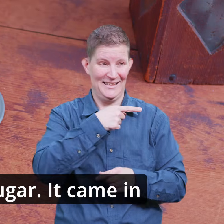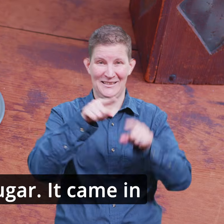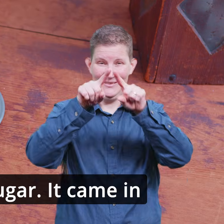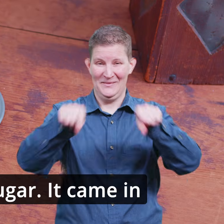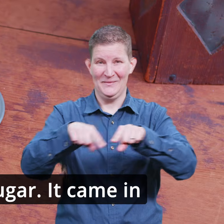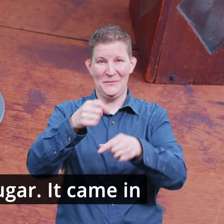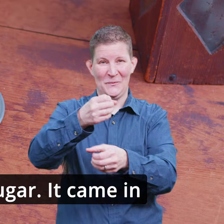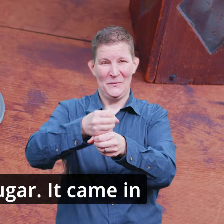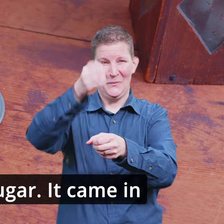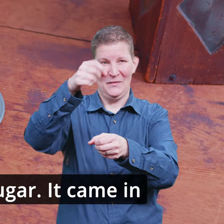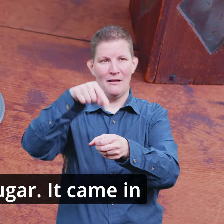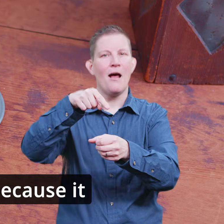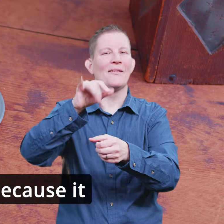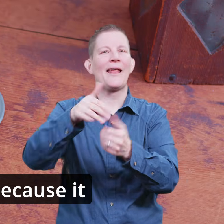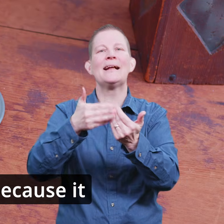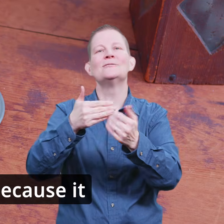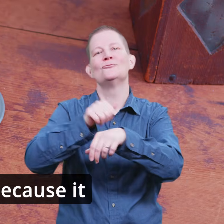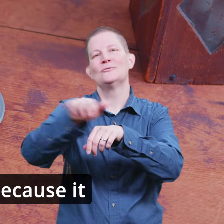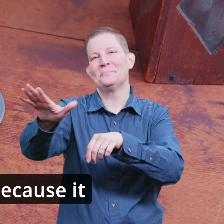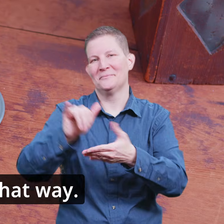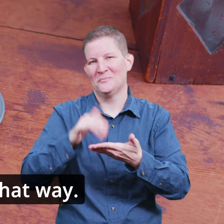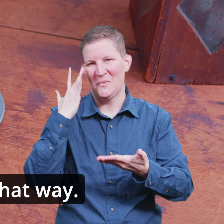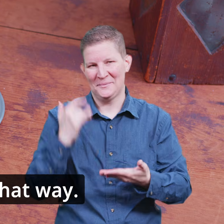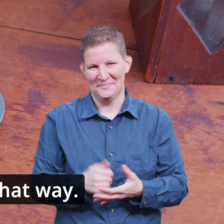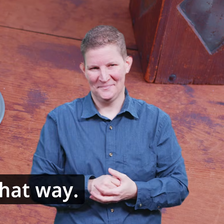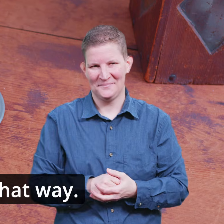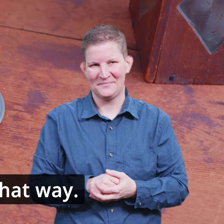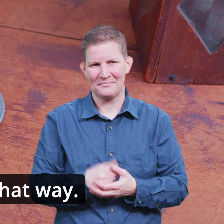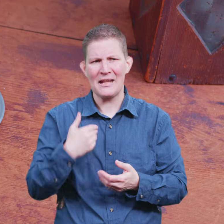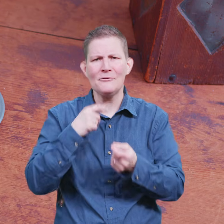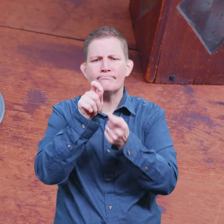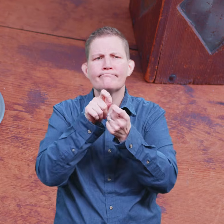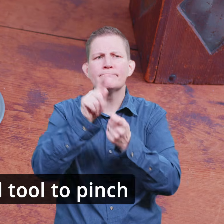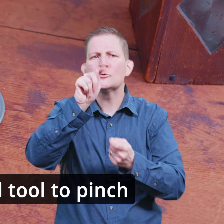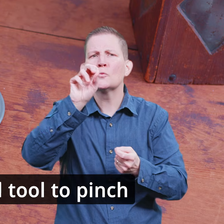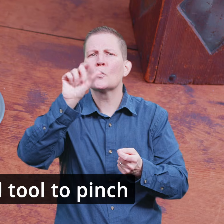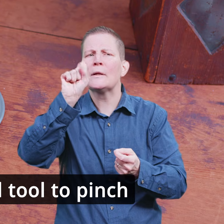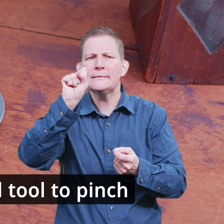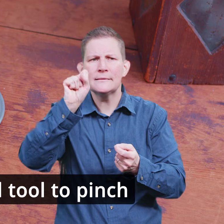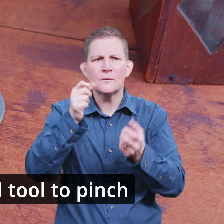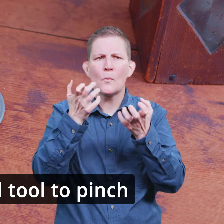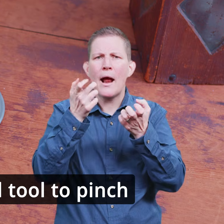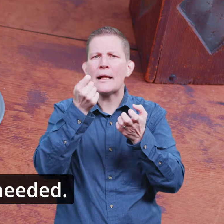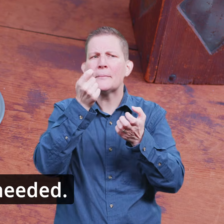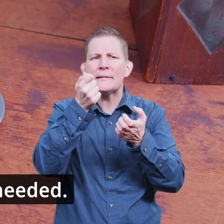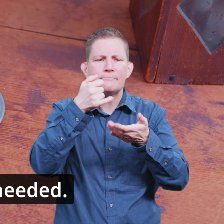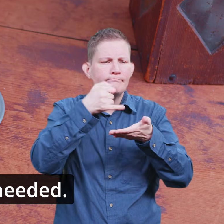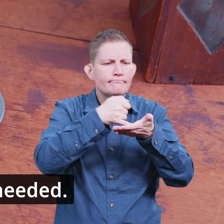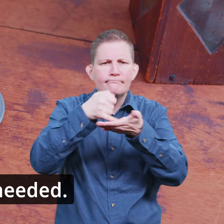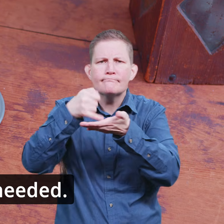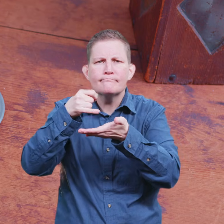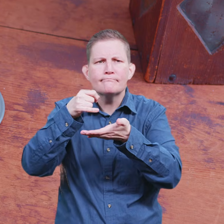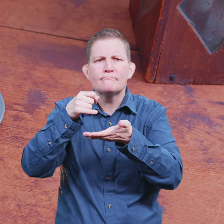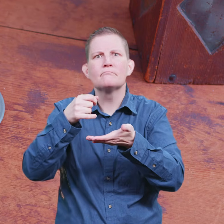This is how they bought sugar. It came in these cone shapes because it was easier to ship that way. You would have a special tool to pinch off just